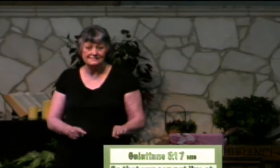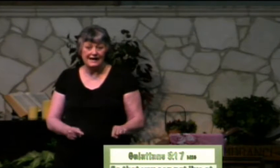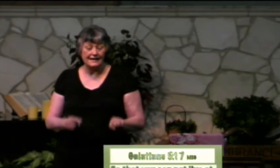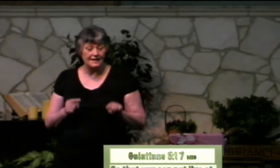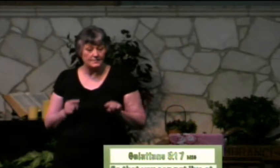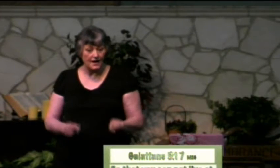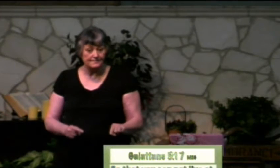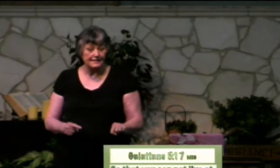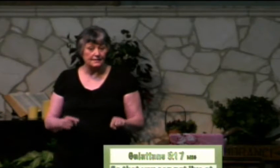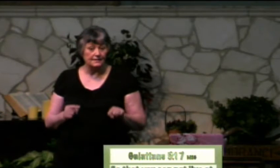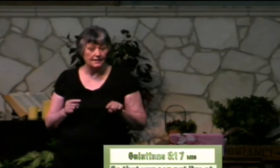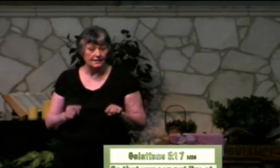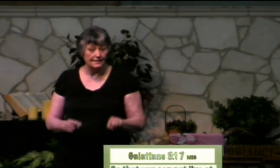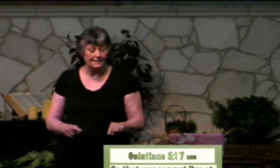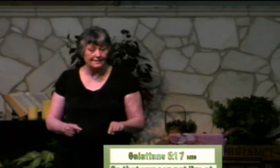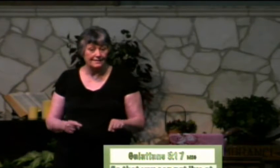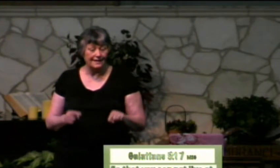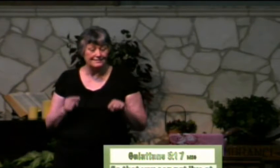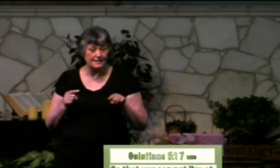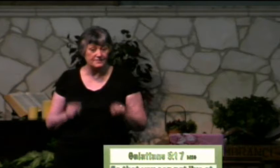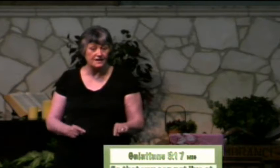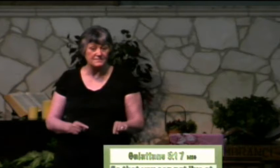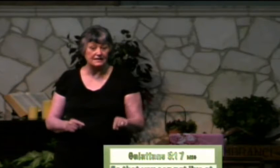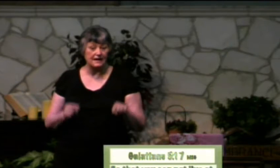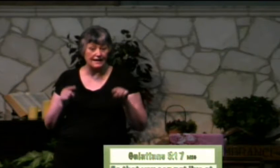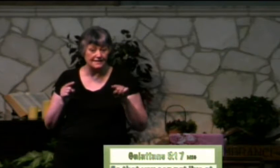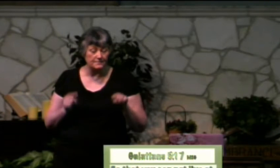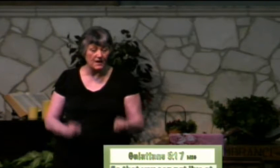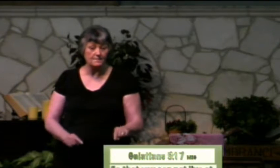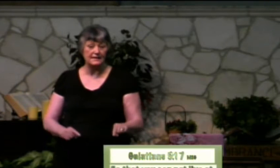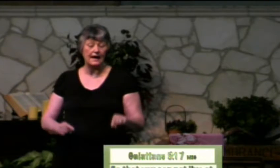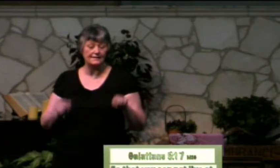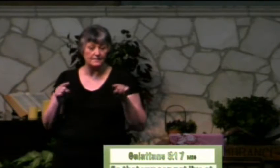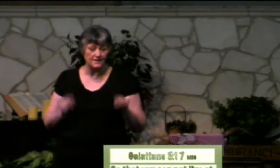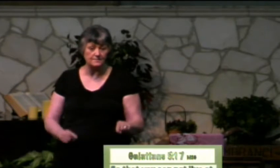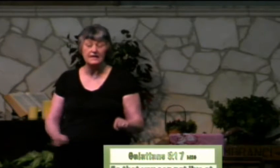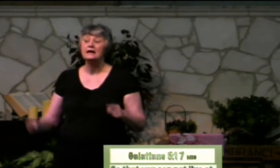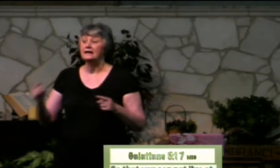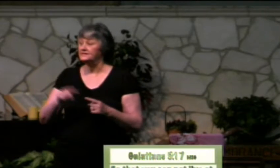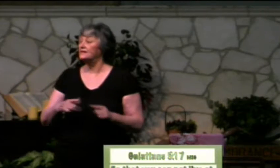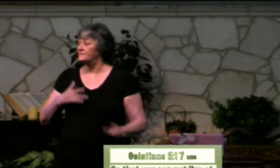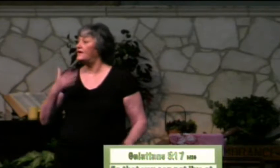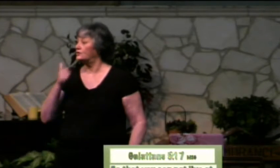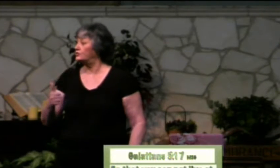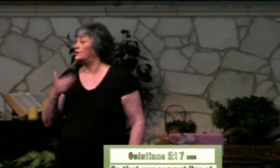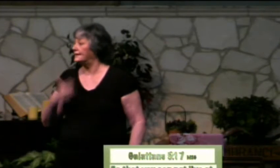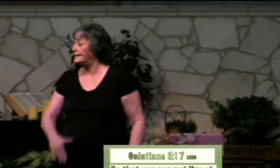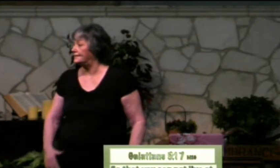I kept coming. I kept coming. I kept coming. I kept coming until it felt good again.